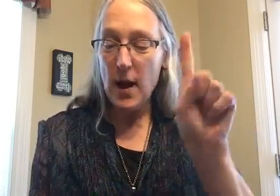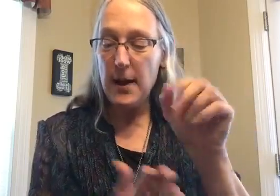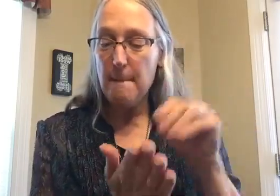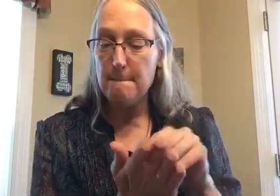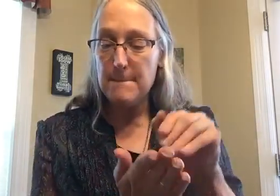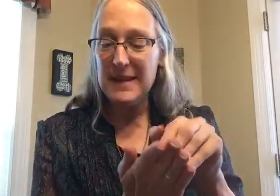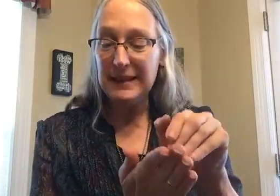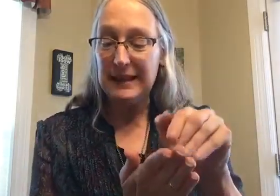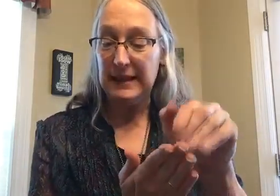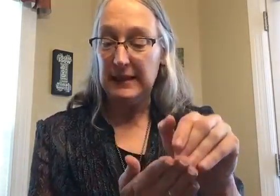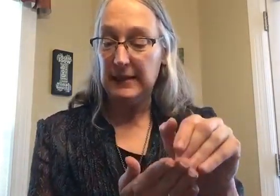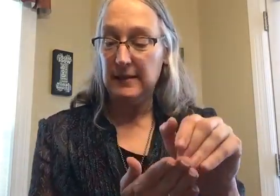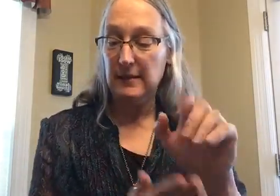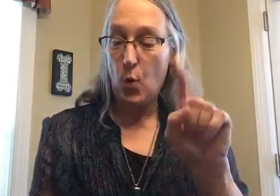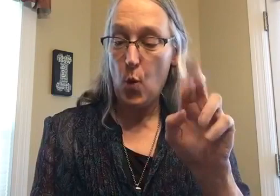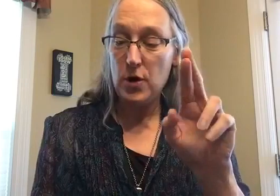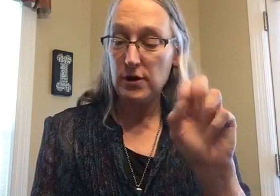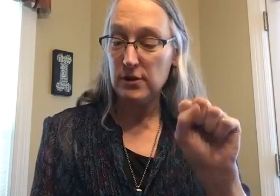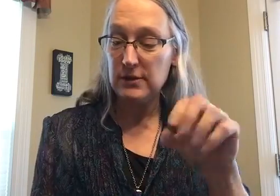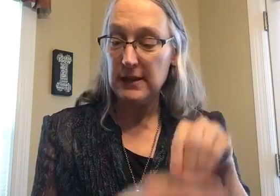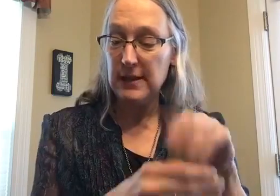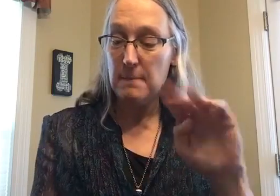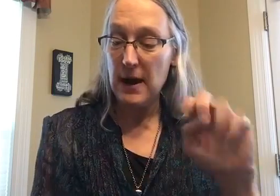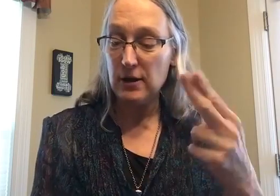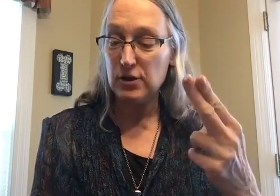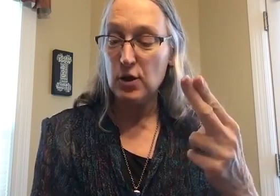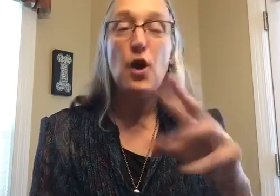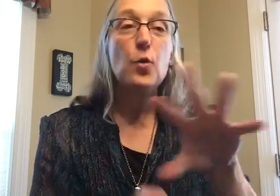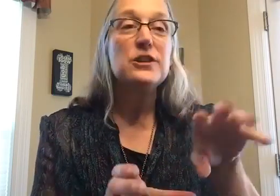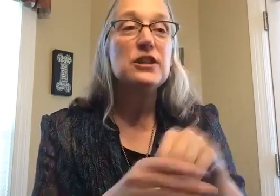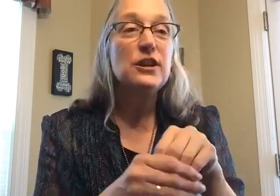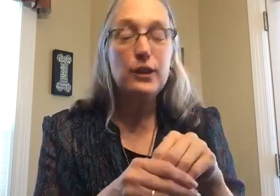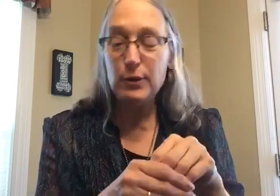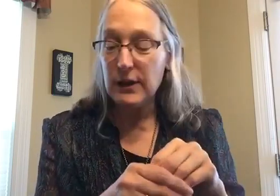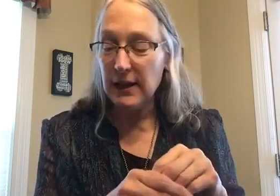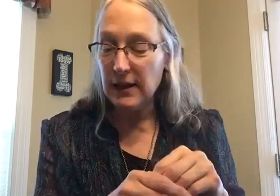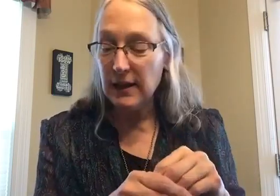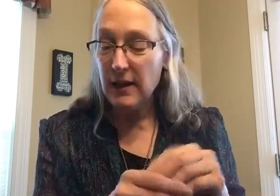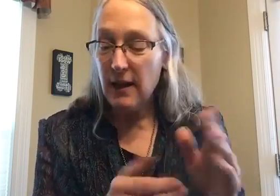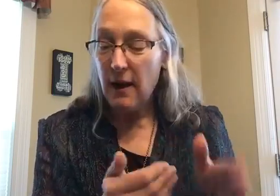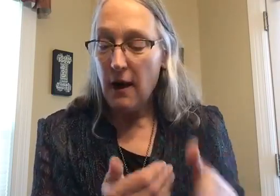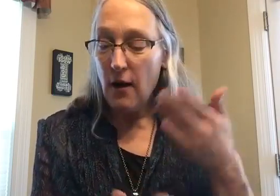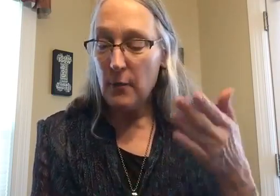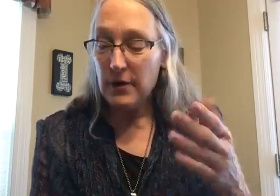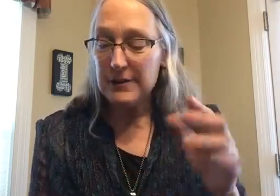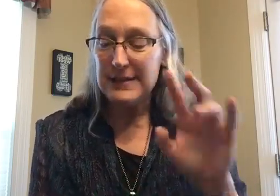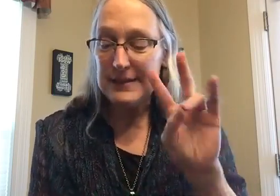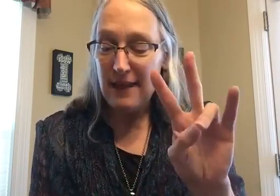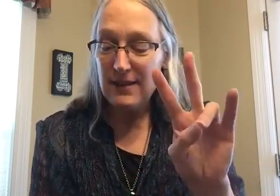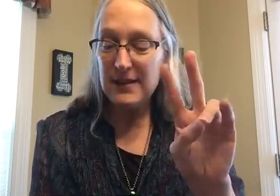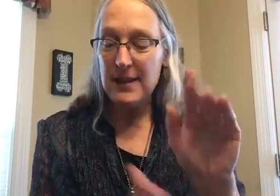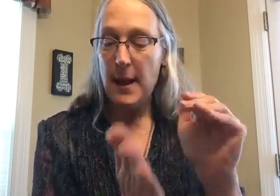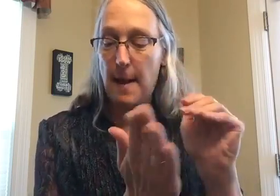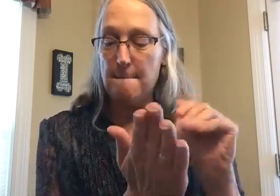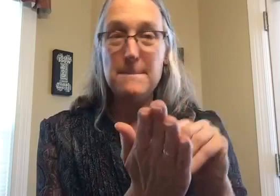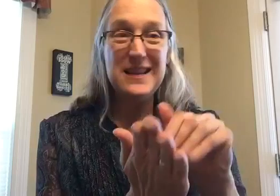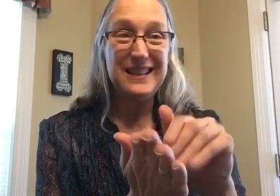1 million orders in March, which included almost 7